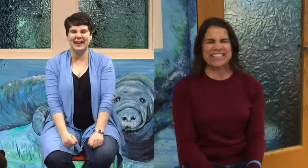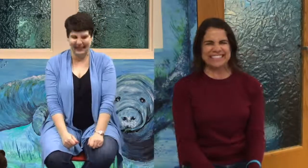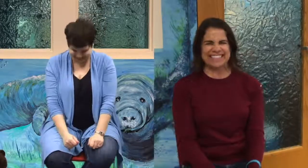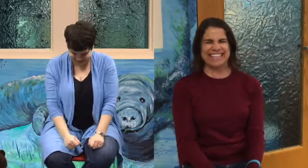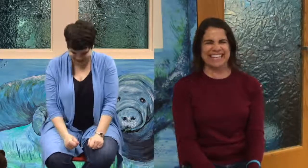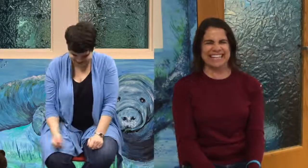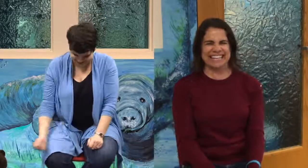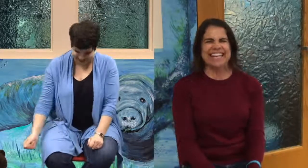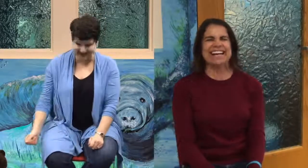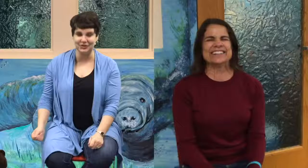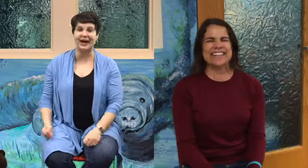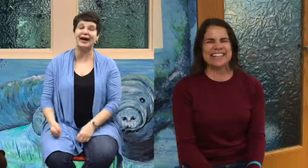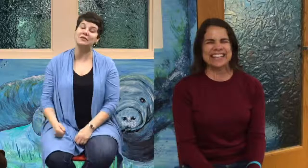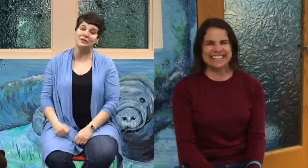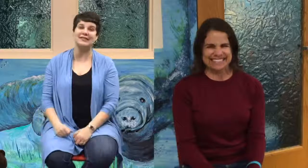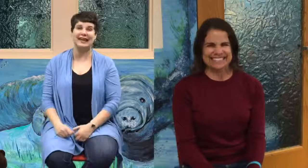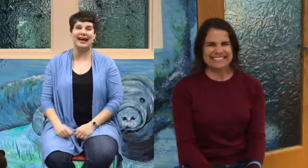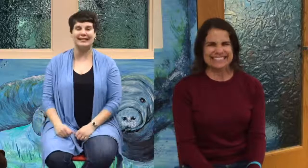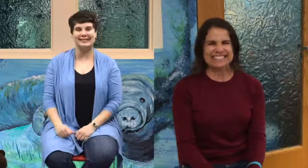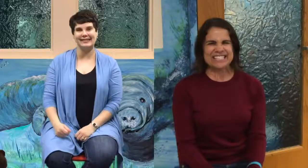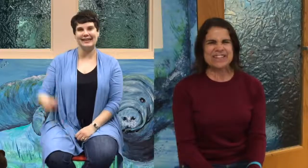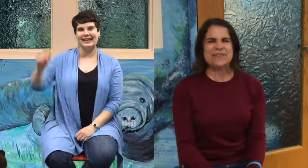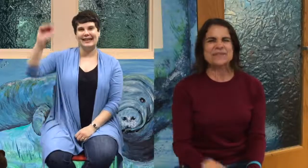good. Great. Try out those signs. Let's try it one more time.